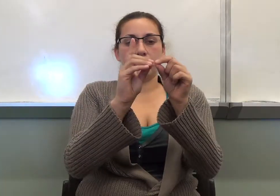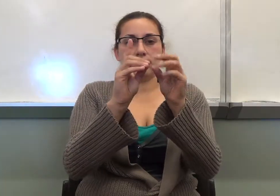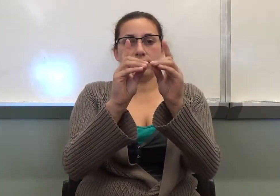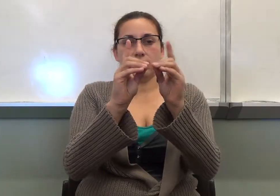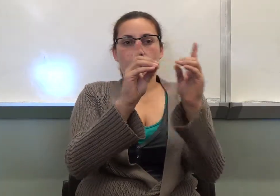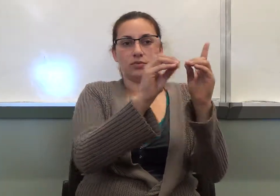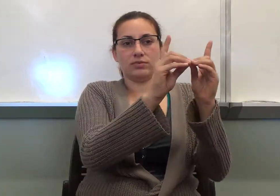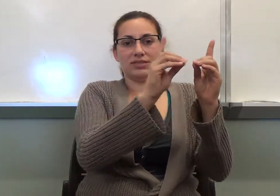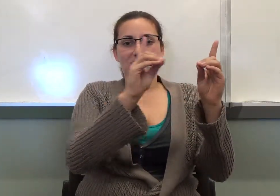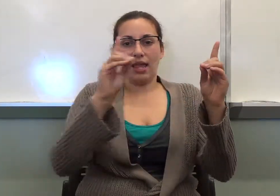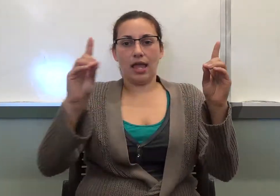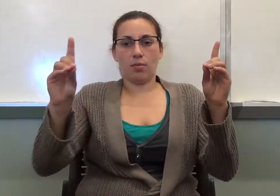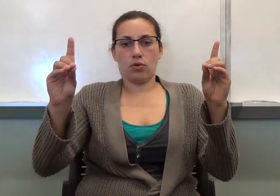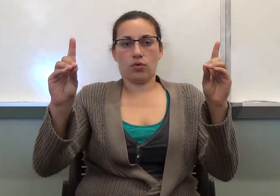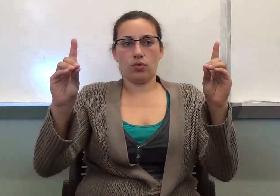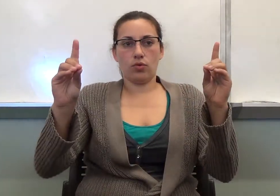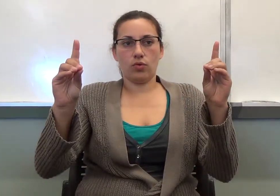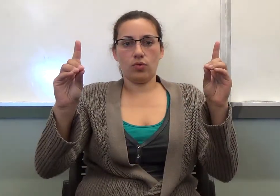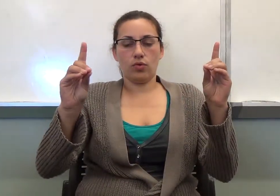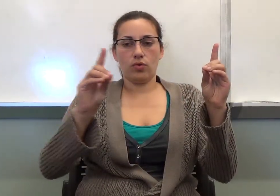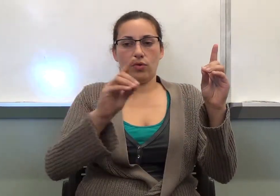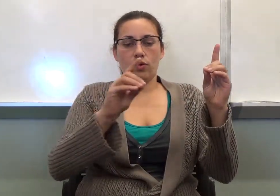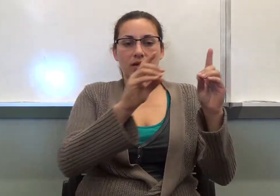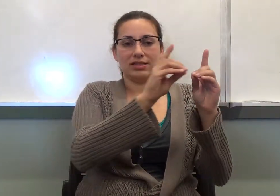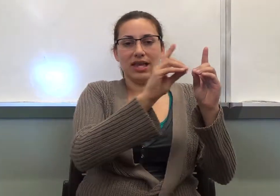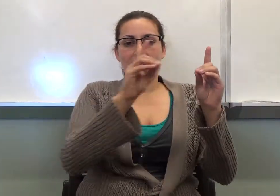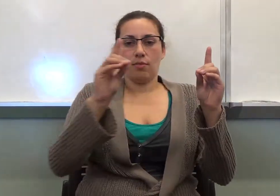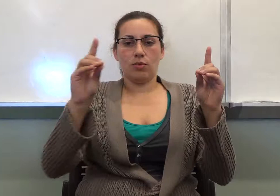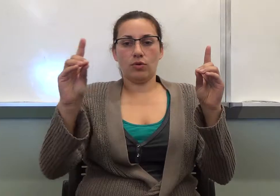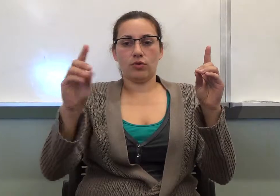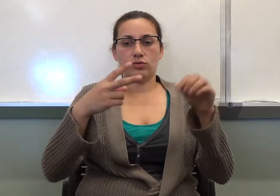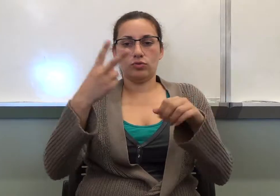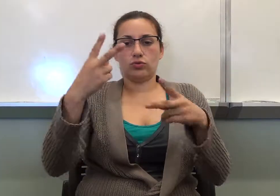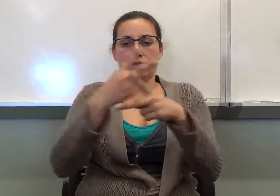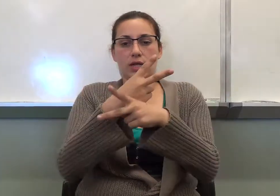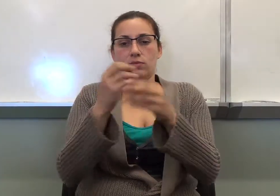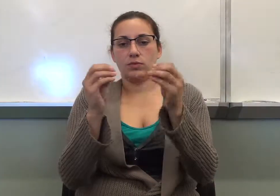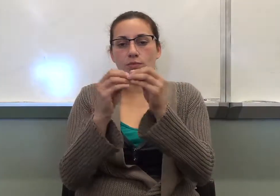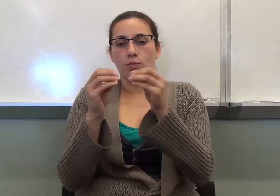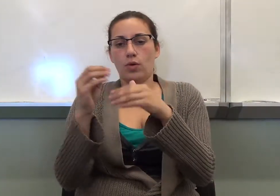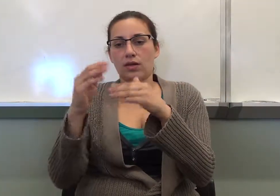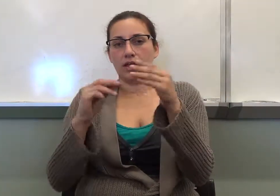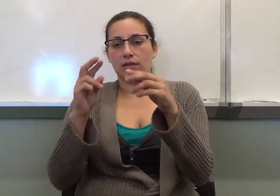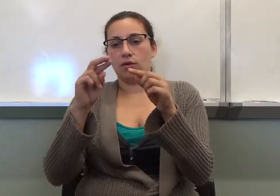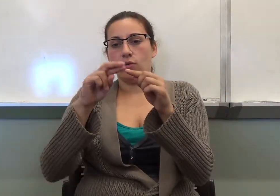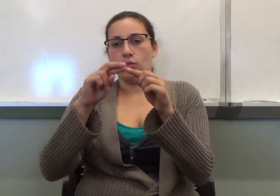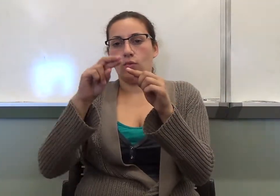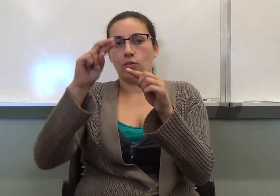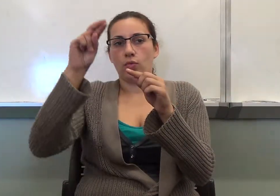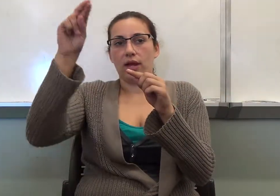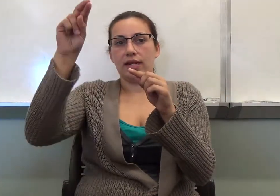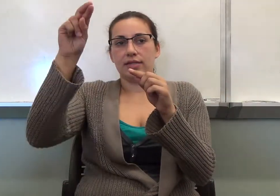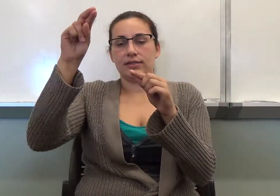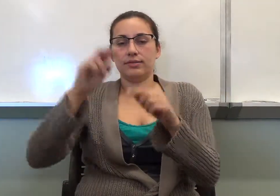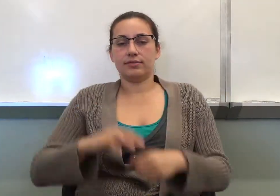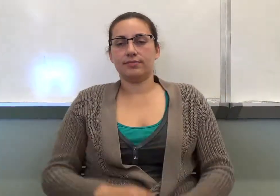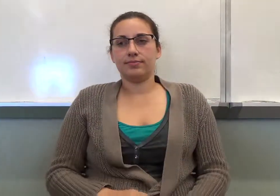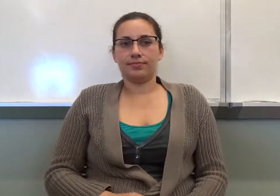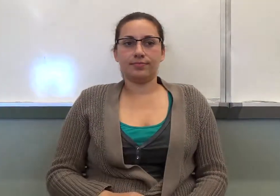putting it is, if you want to think of the radius, it's the diameter divided by 2. It's just 1/2 of the diameter.